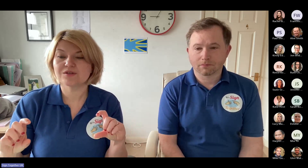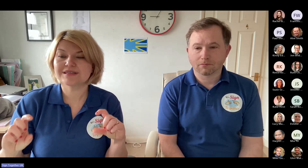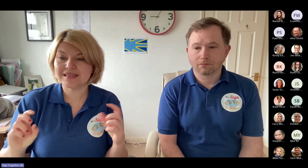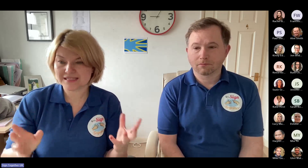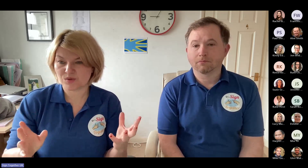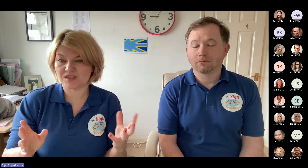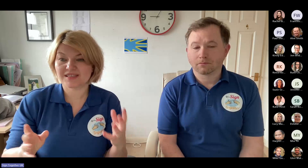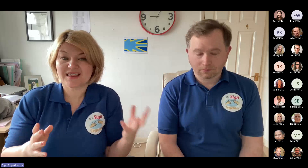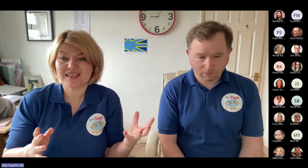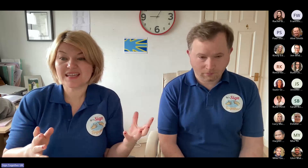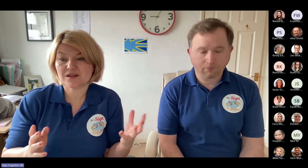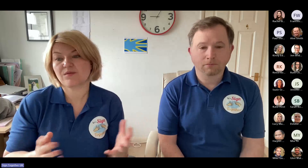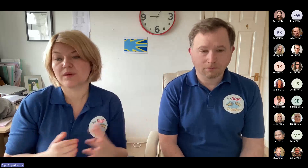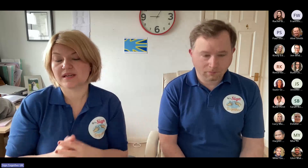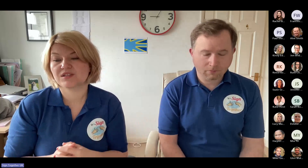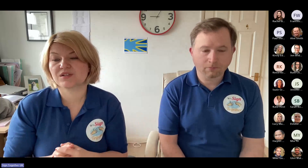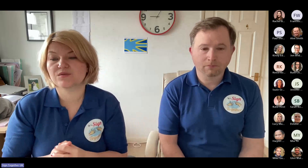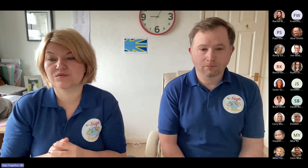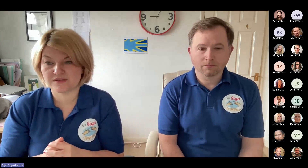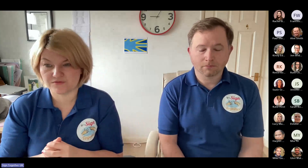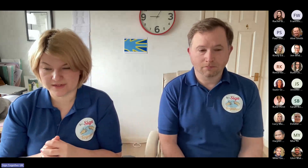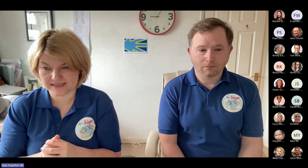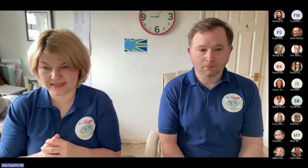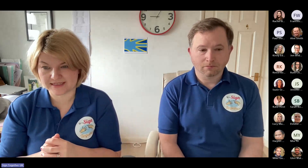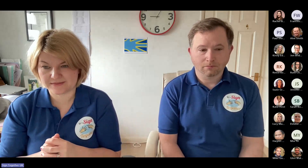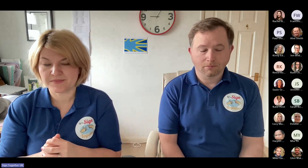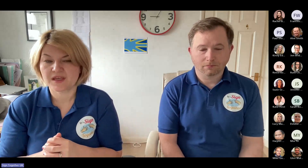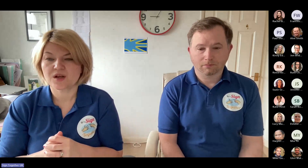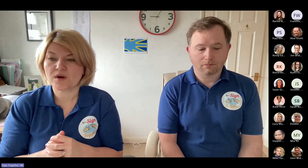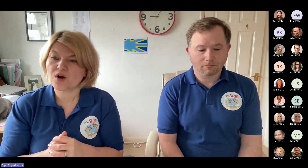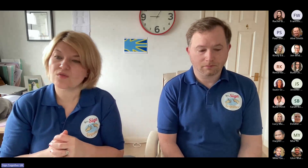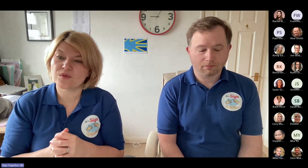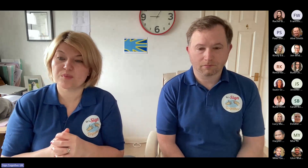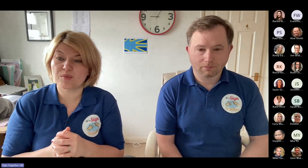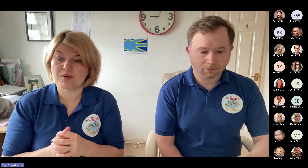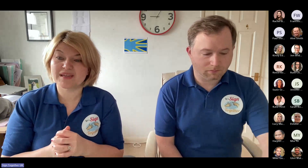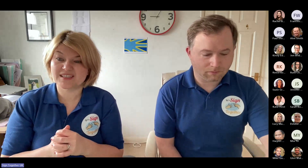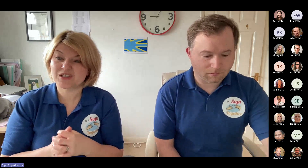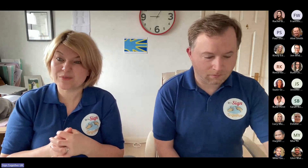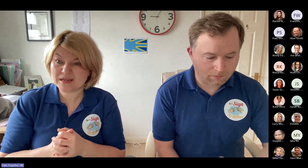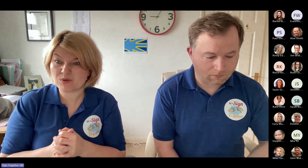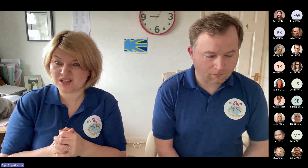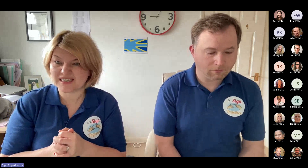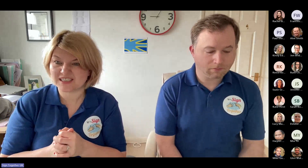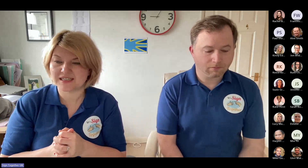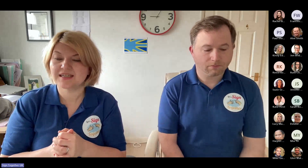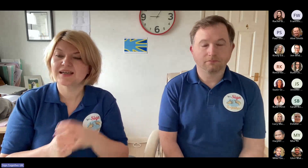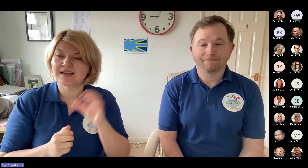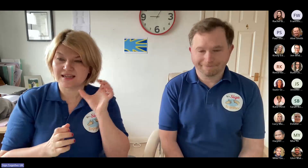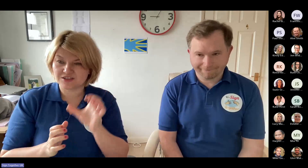use less words and think of a way to rephrase it. Quite often the problem is too many words actually, and